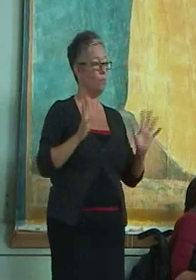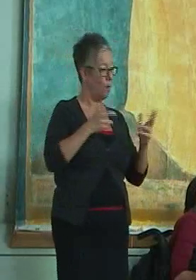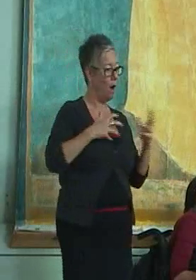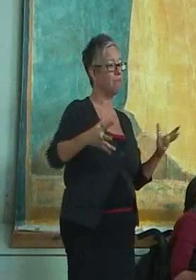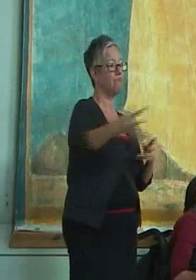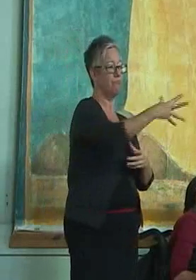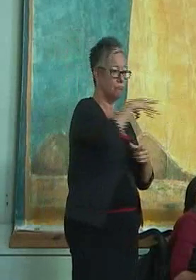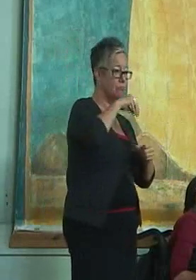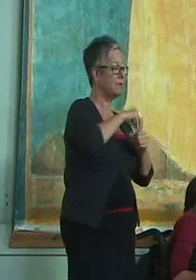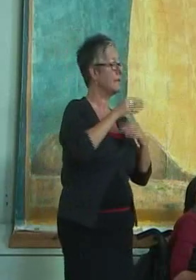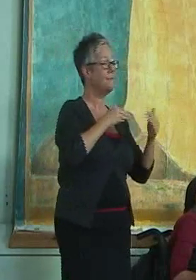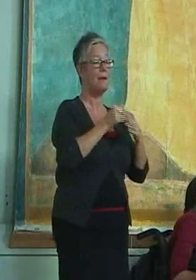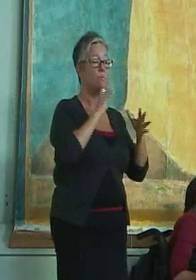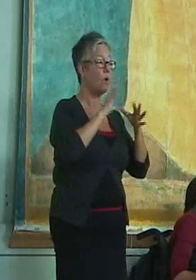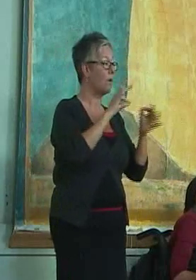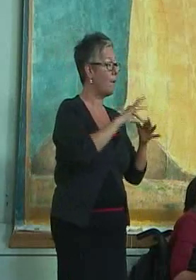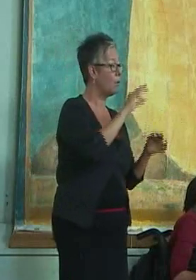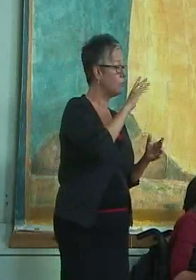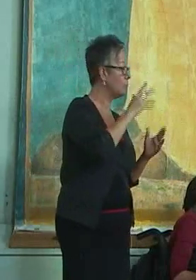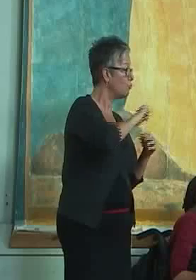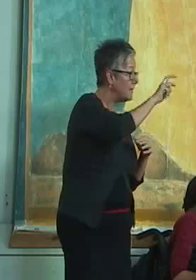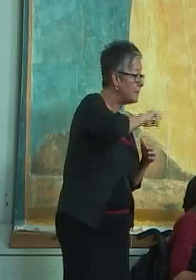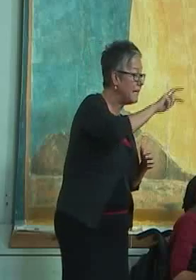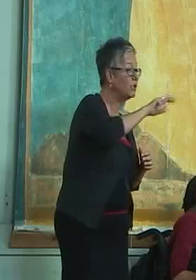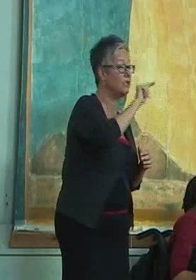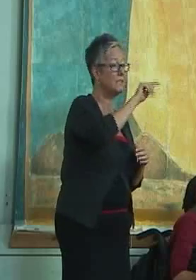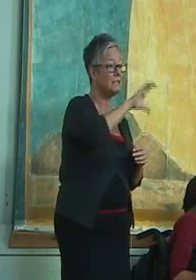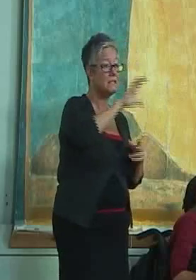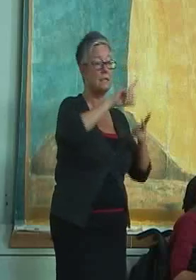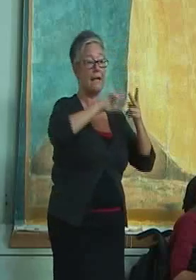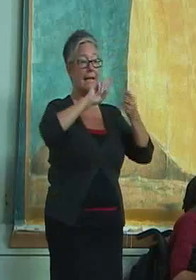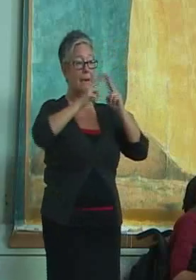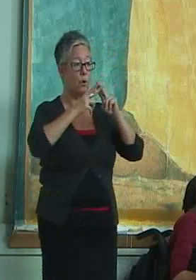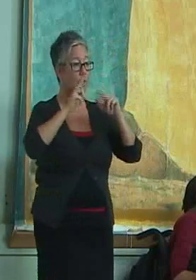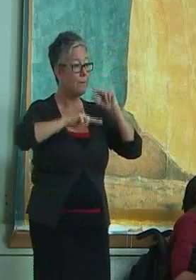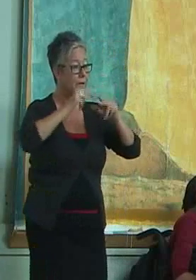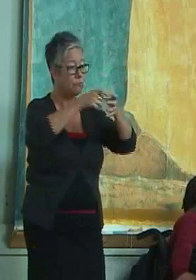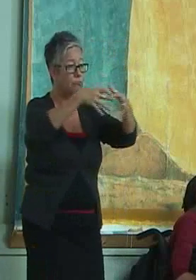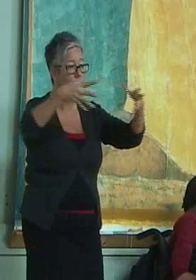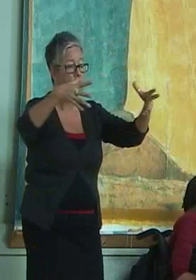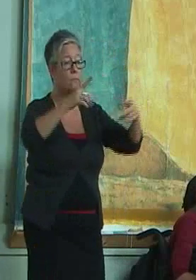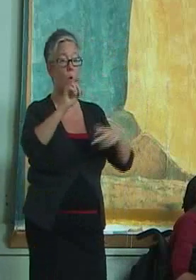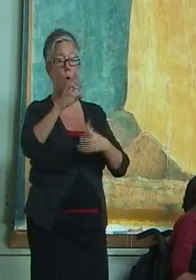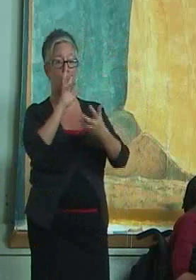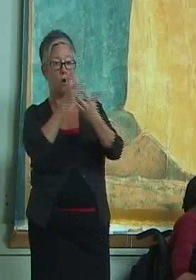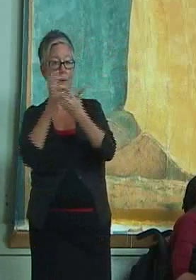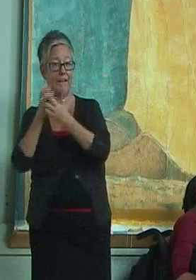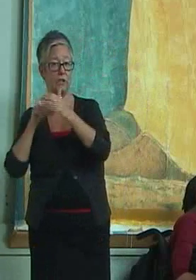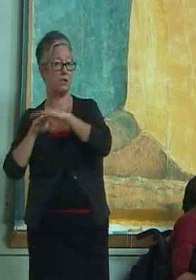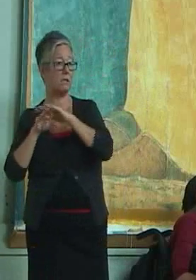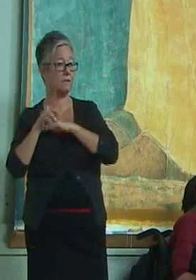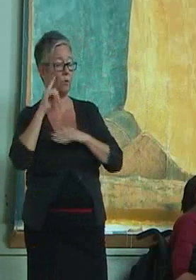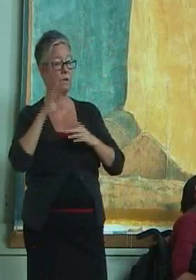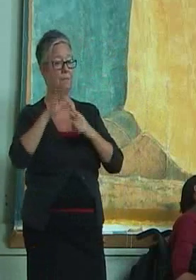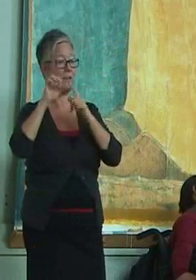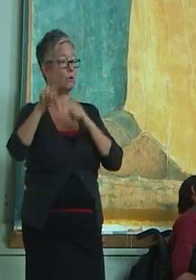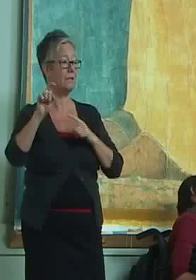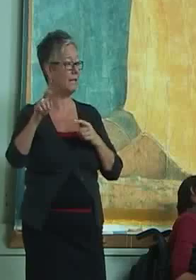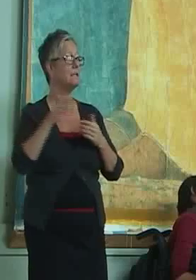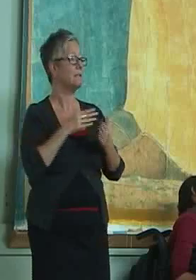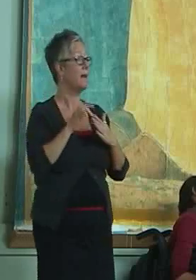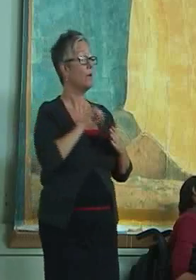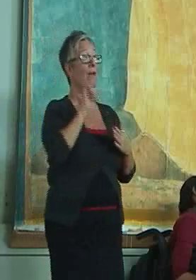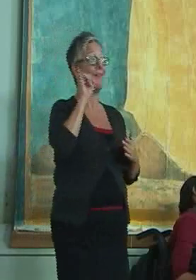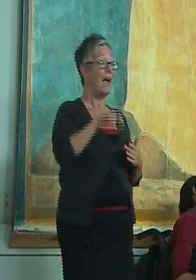building transit, whether you're providing assistance to priority neighborhoods, or whether you accommodate those who have special needs. That's what you'll get